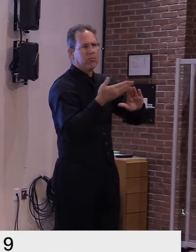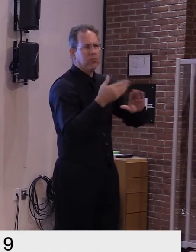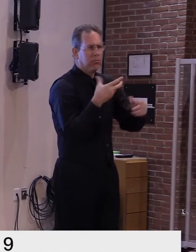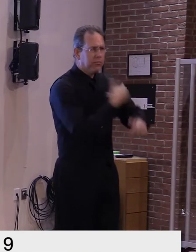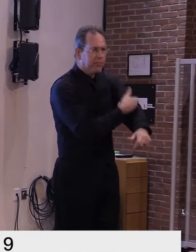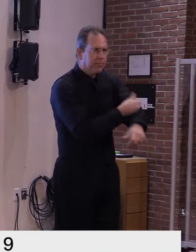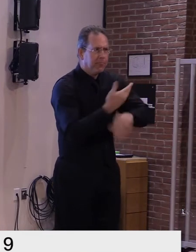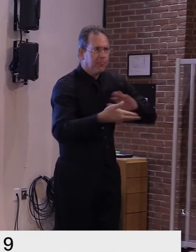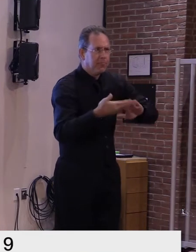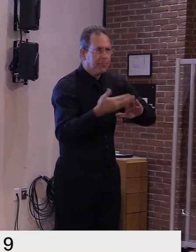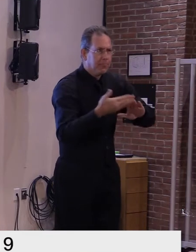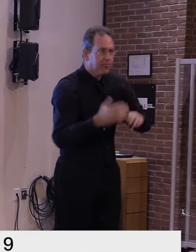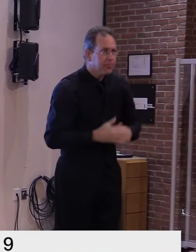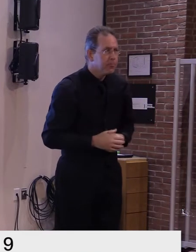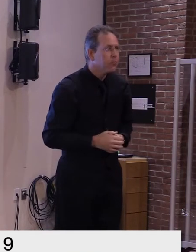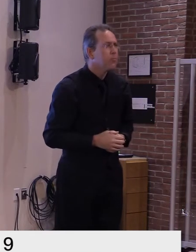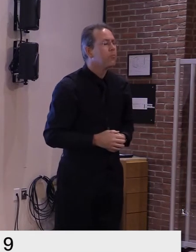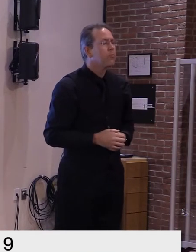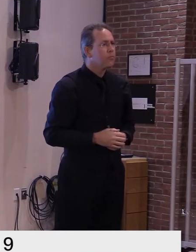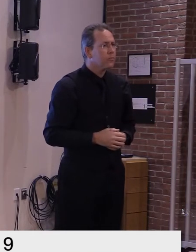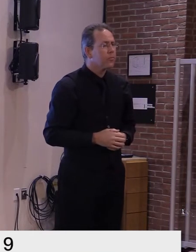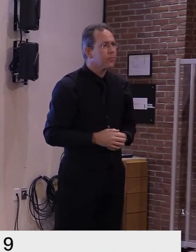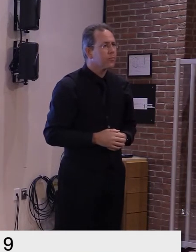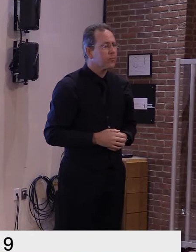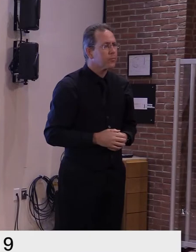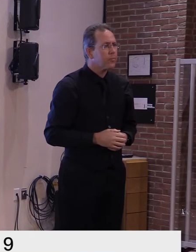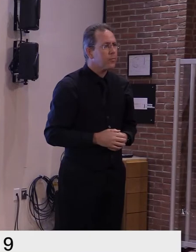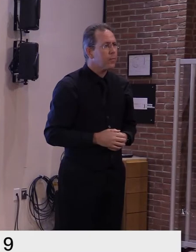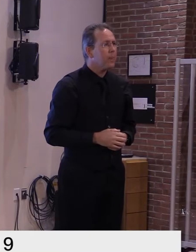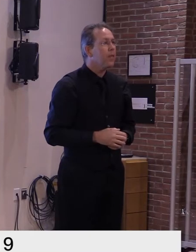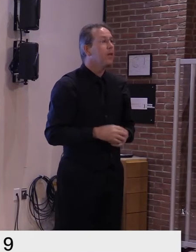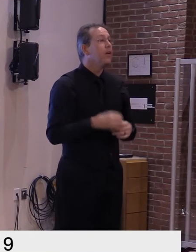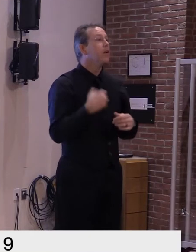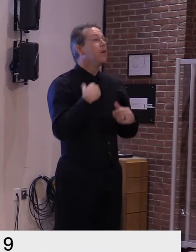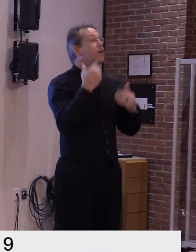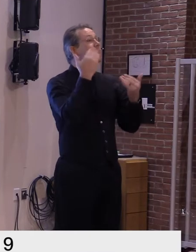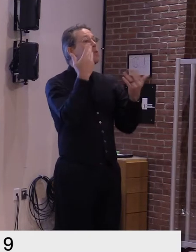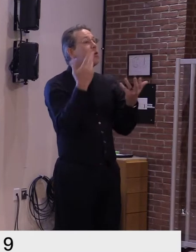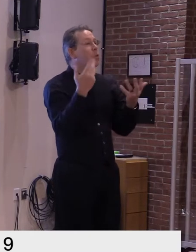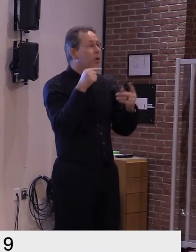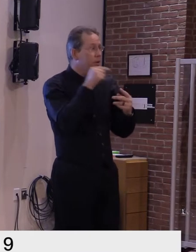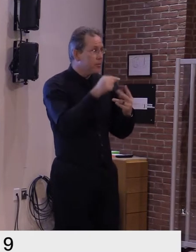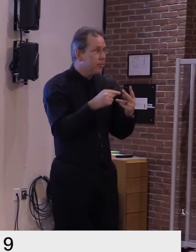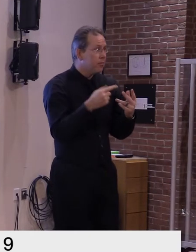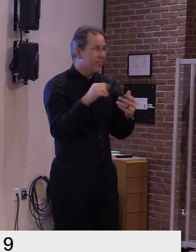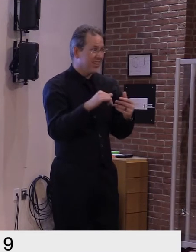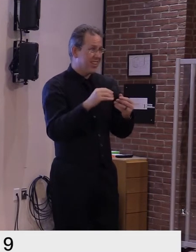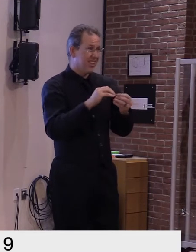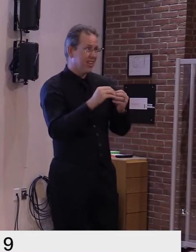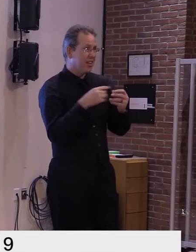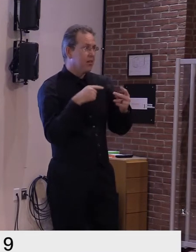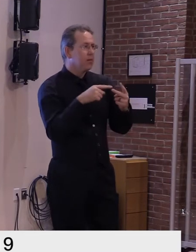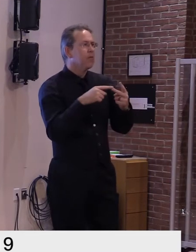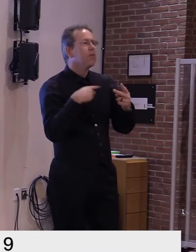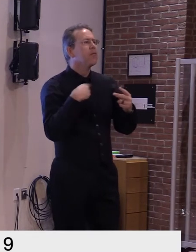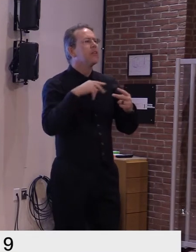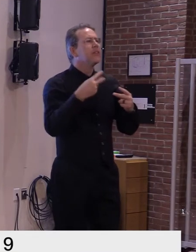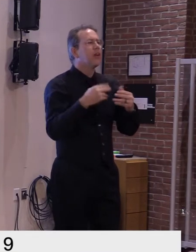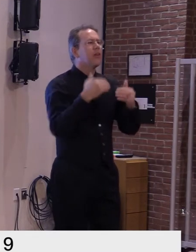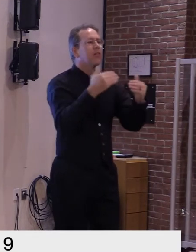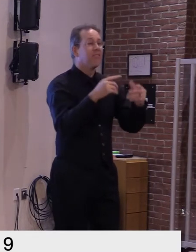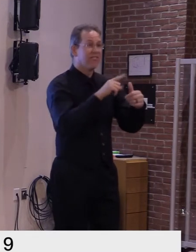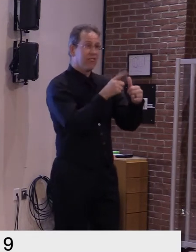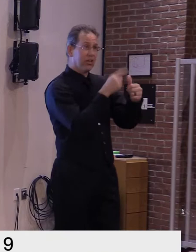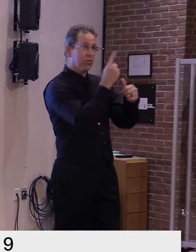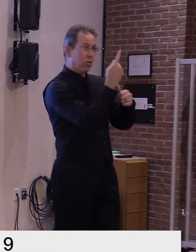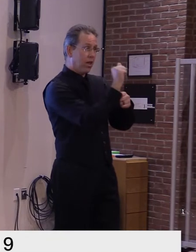phase 1A. We expect that we'll be moving to the second phase, phase 2, or those